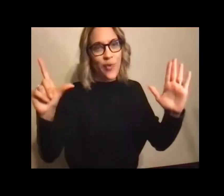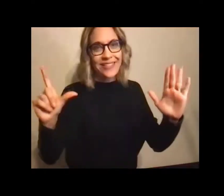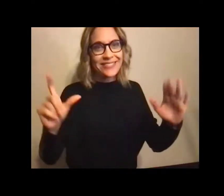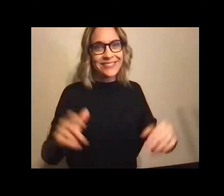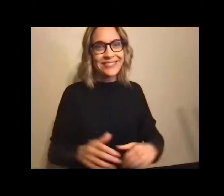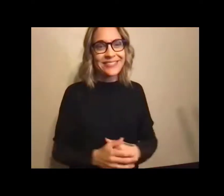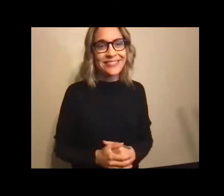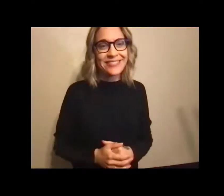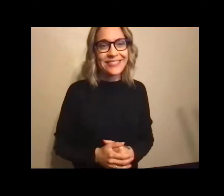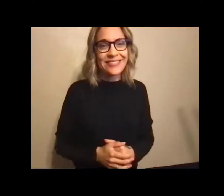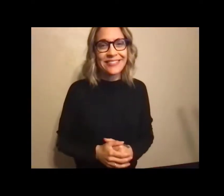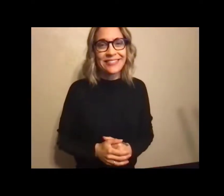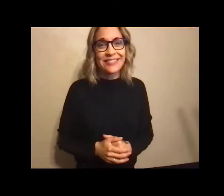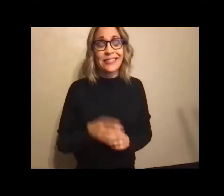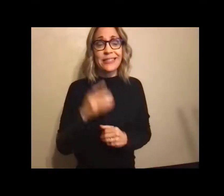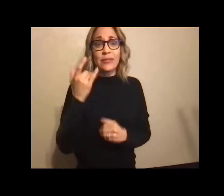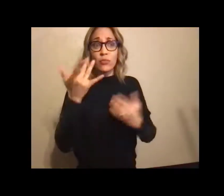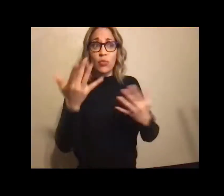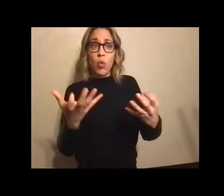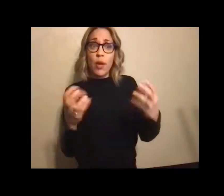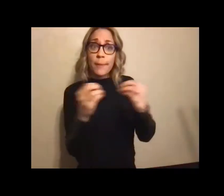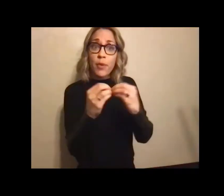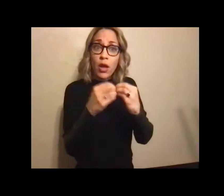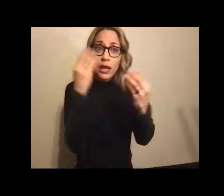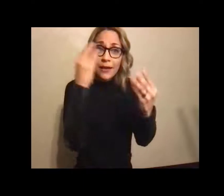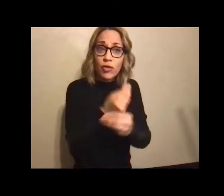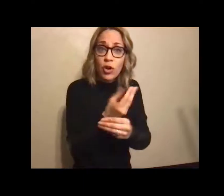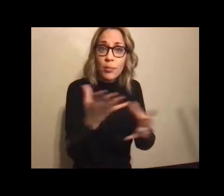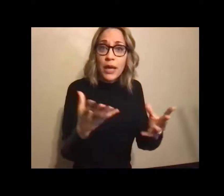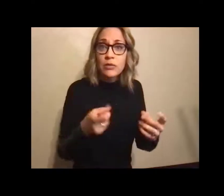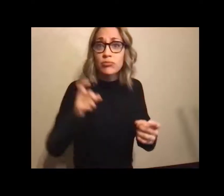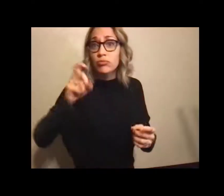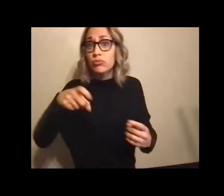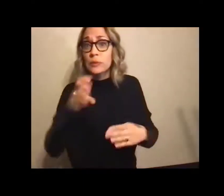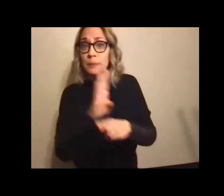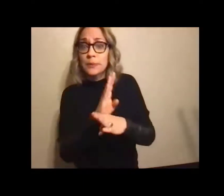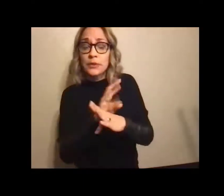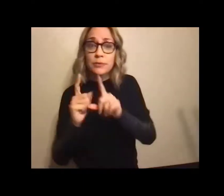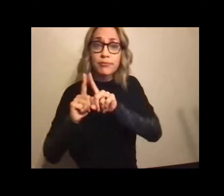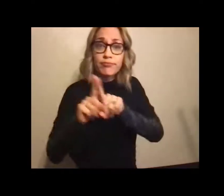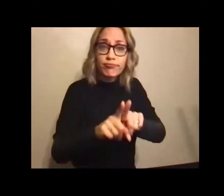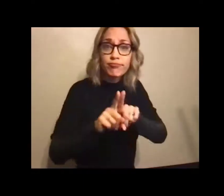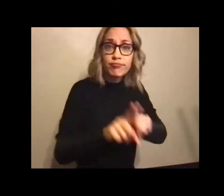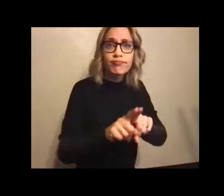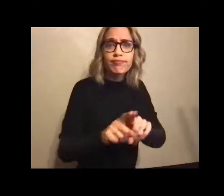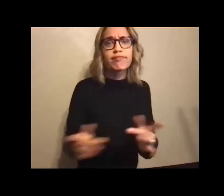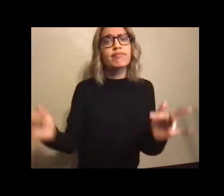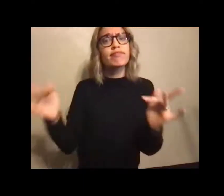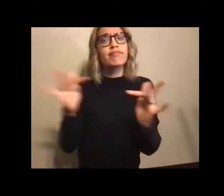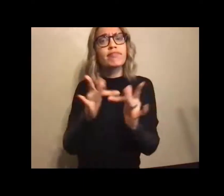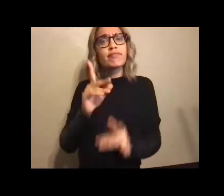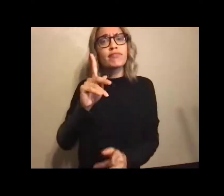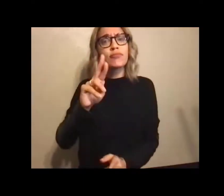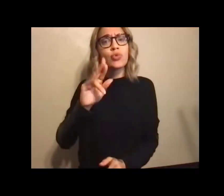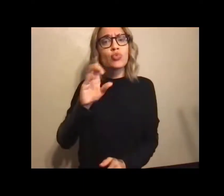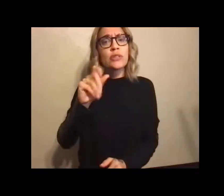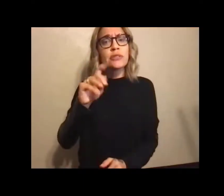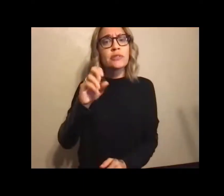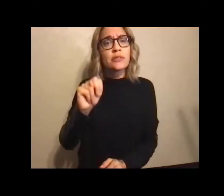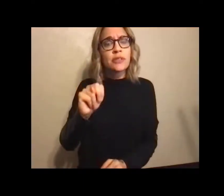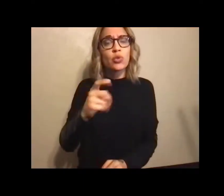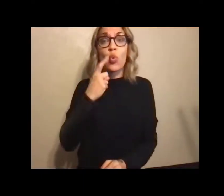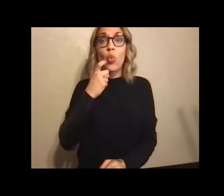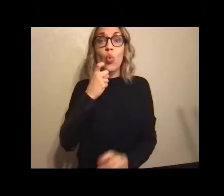more active and proactive in your business and help change your trajectory. If you want more information